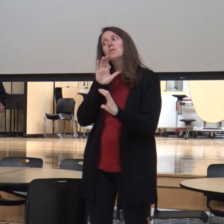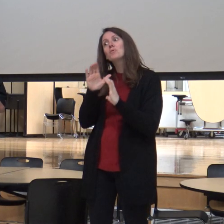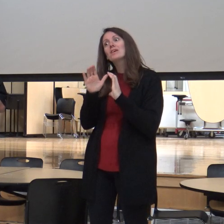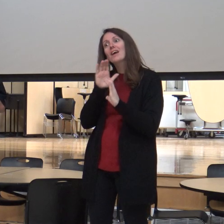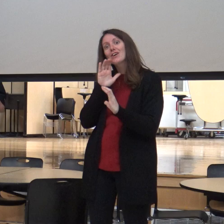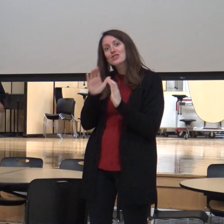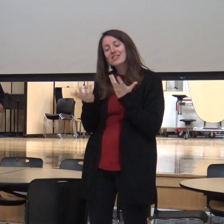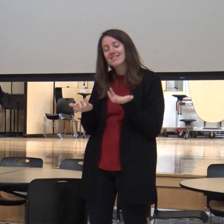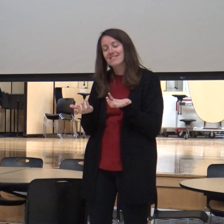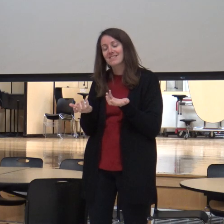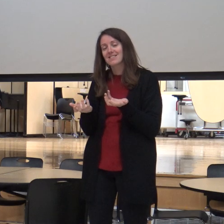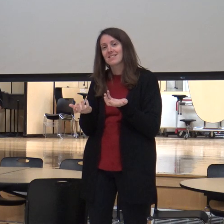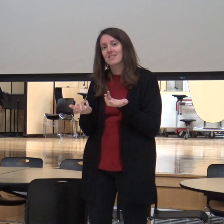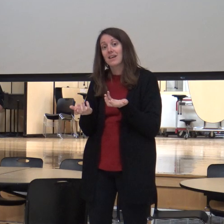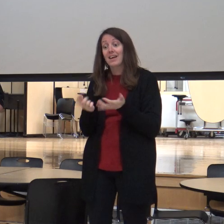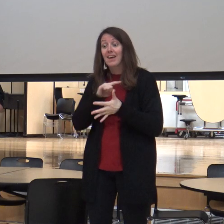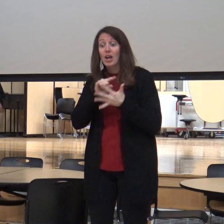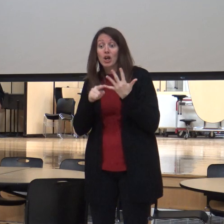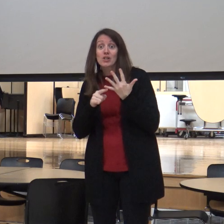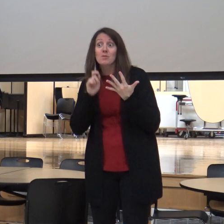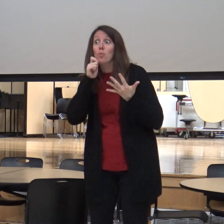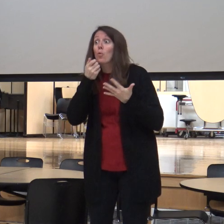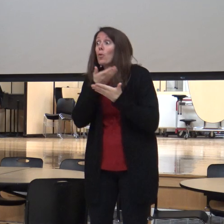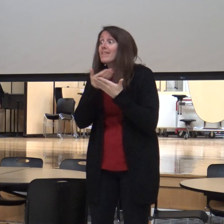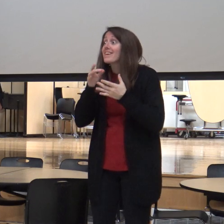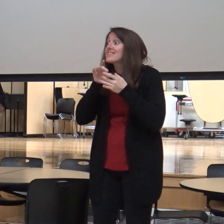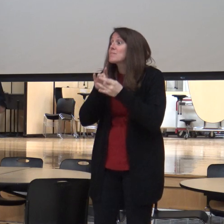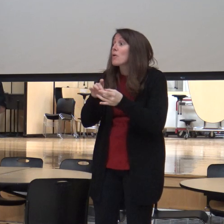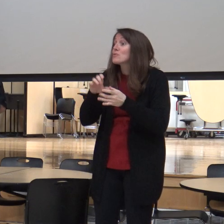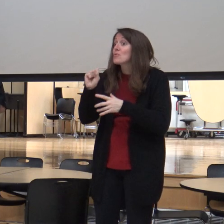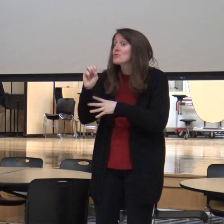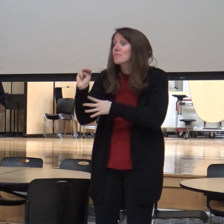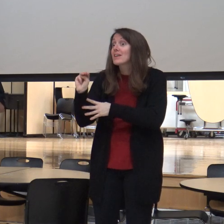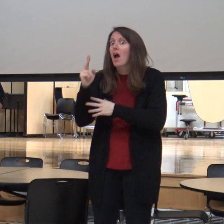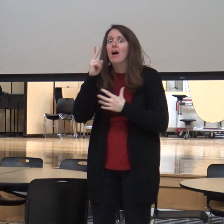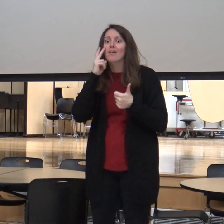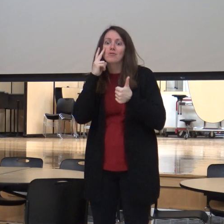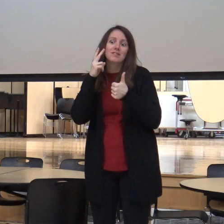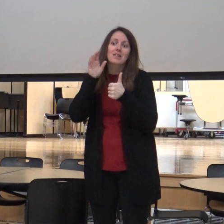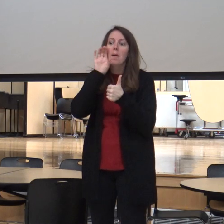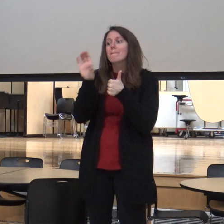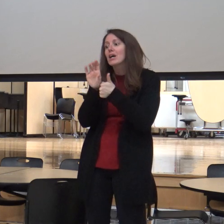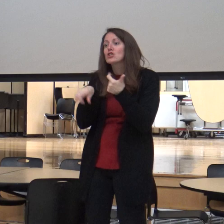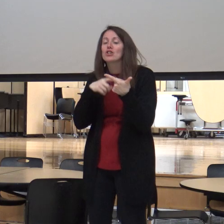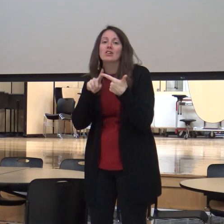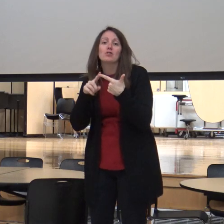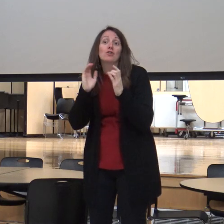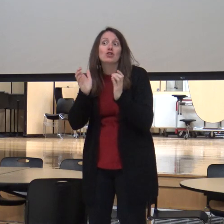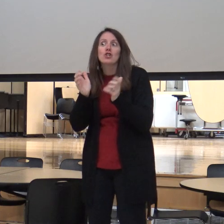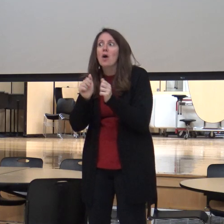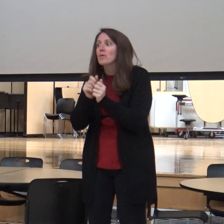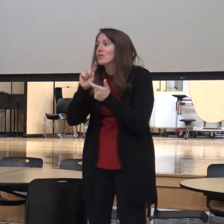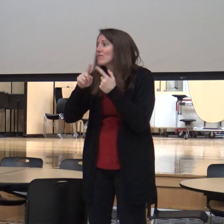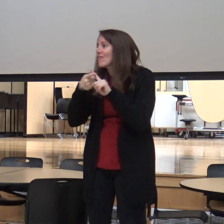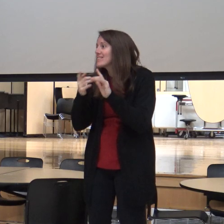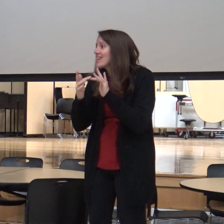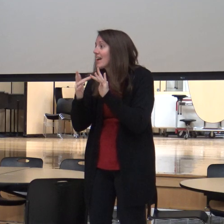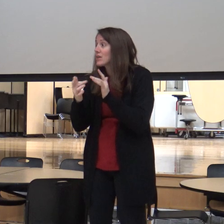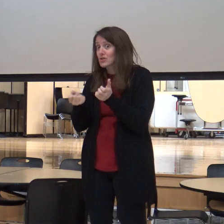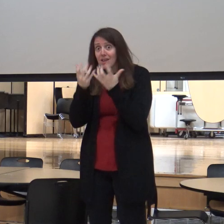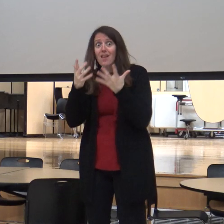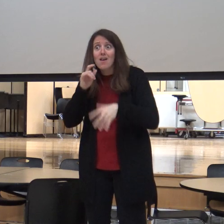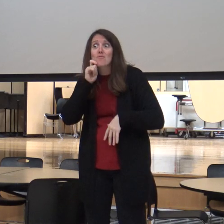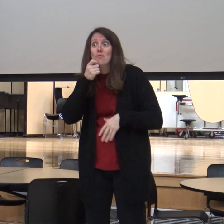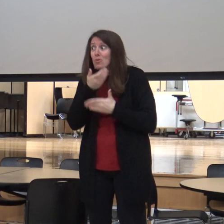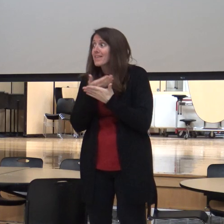about social media, guys. It's, you get to see pictures of your friends, you get to chat with them online. There's a lot of cool stuff. There's